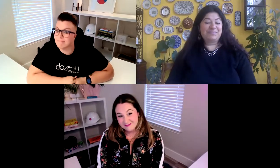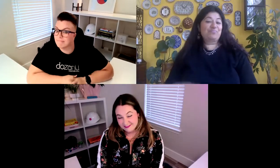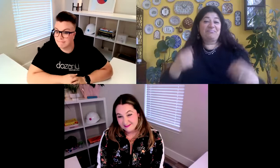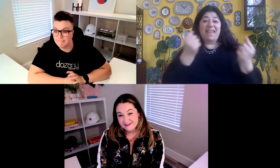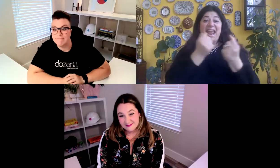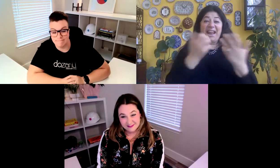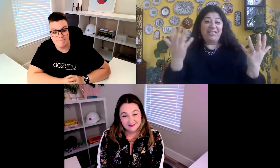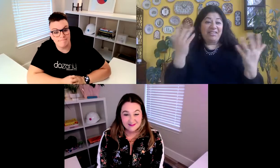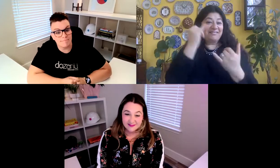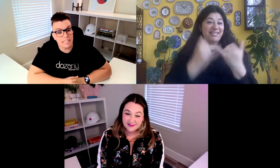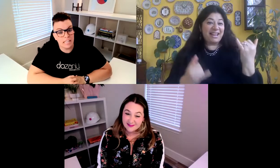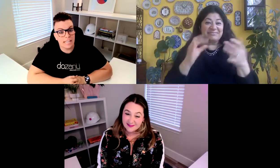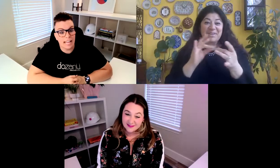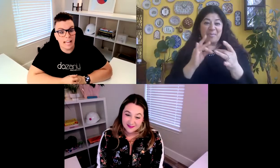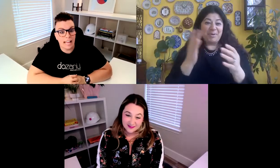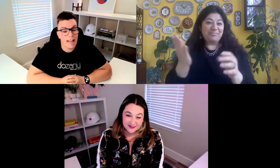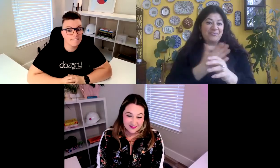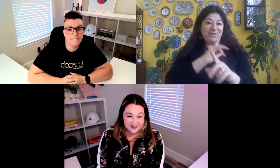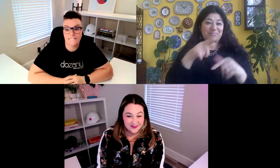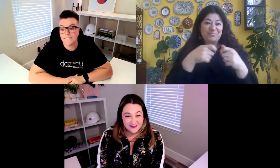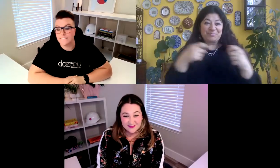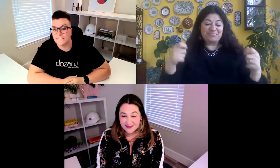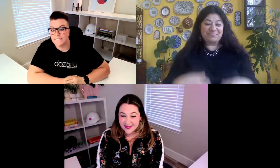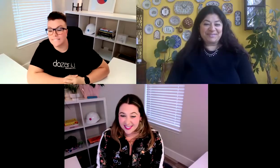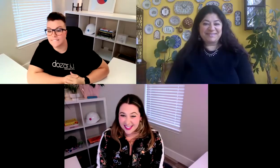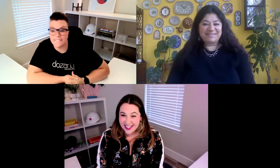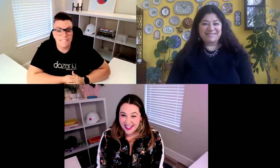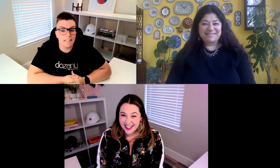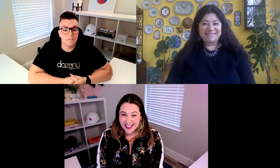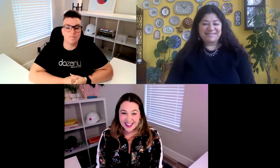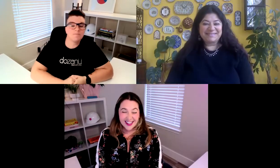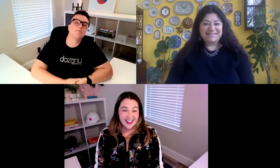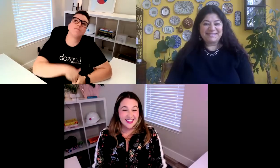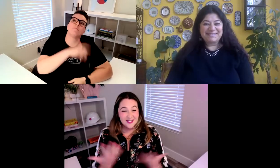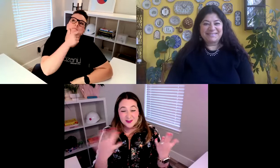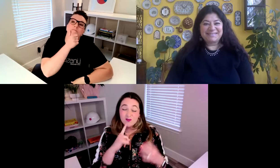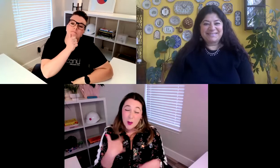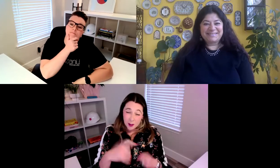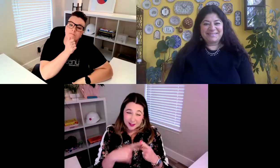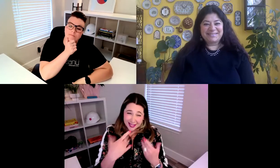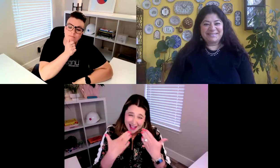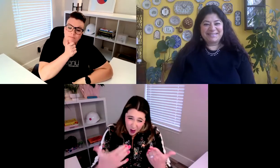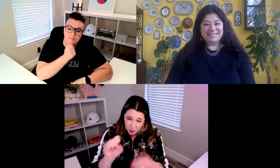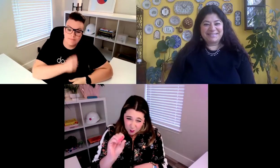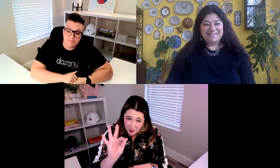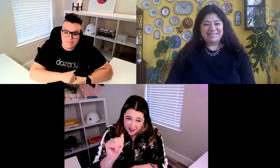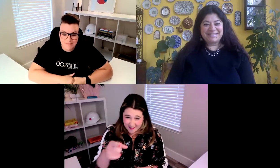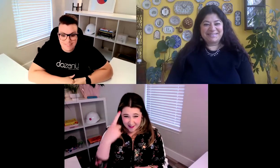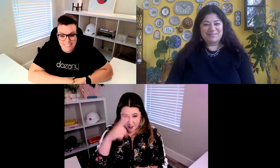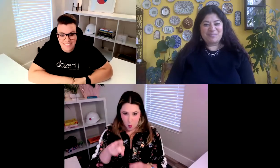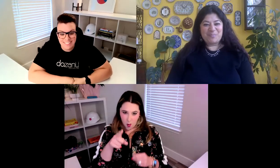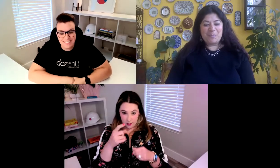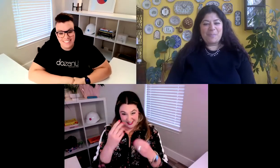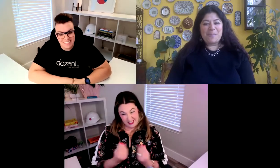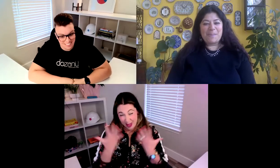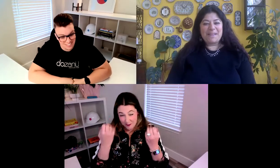a lot. So I think you need to do it. And this is Sophia. Any last comments before we wrap up today? This is Michelle. You know, I really want to